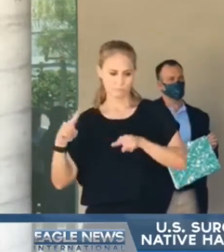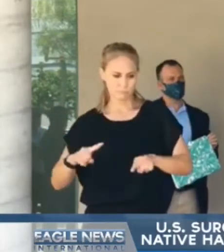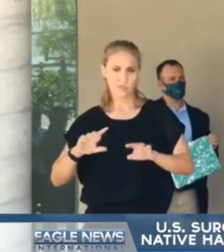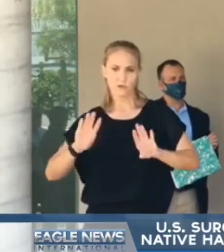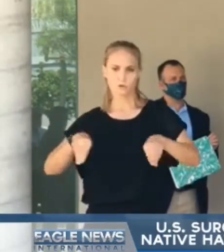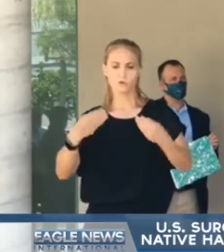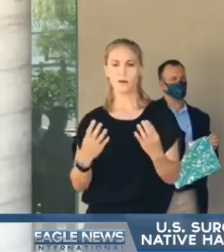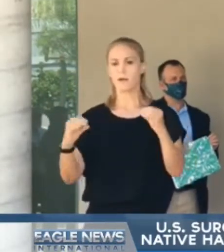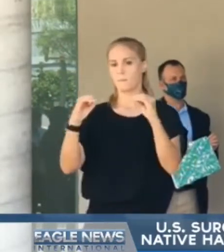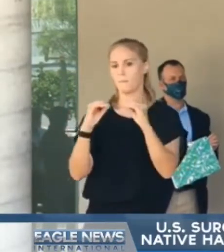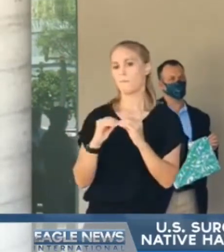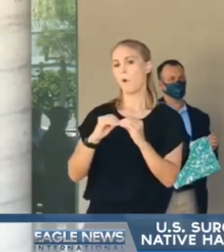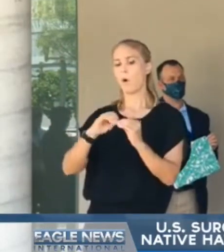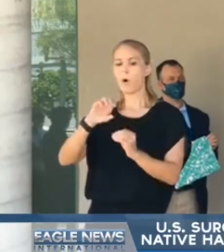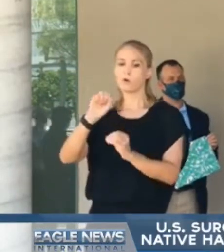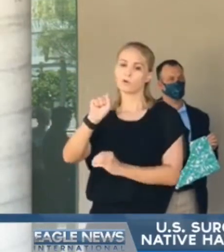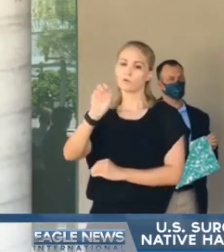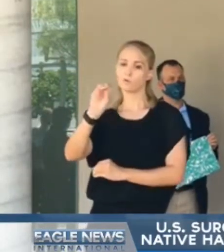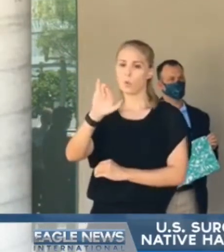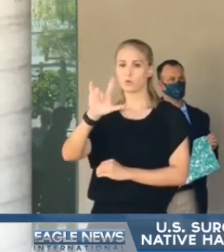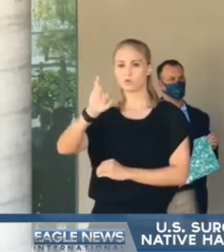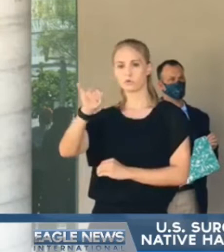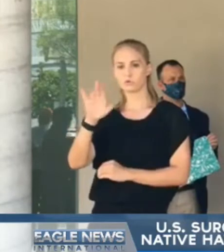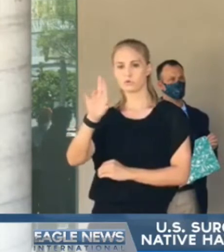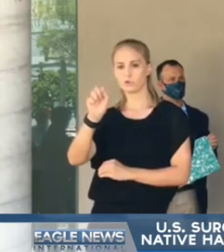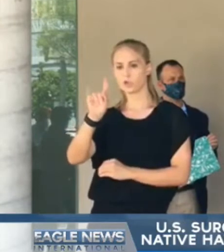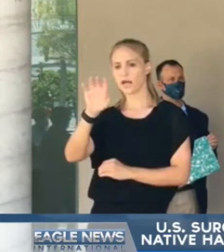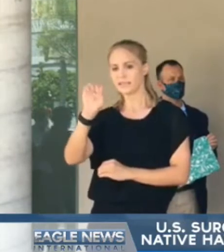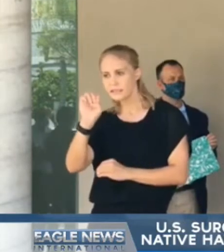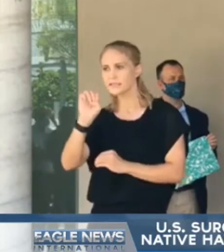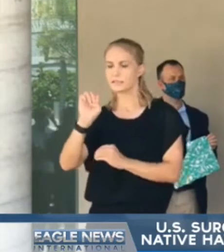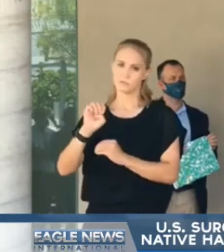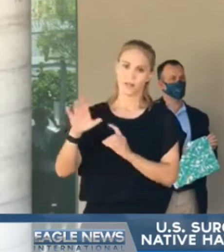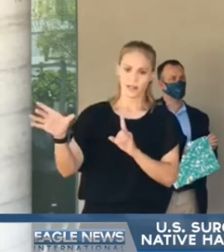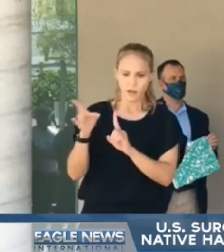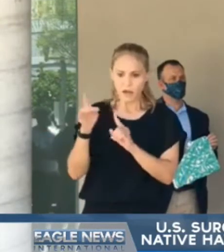social justice and equity in the current testing and tracing programs.